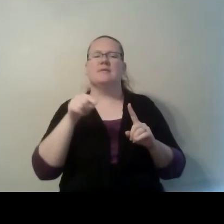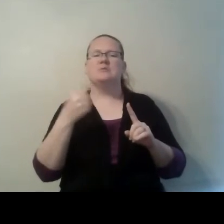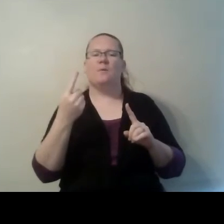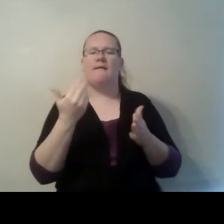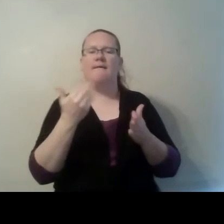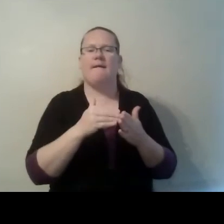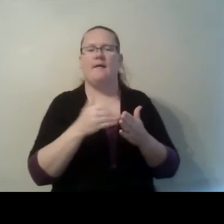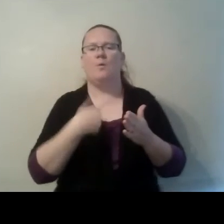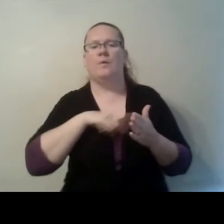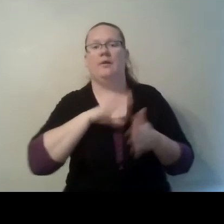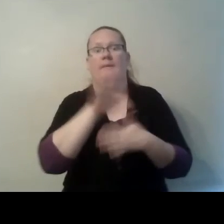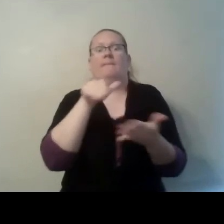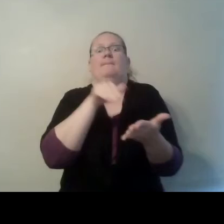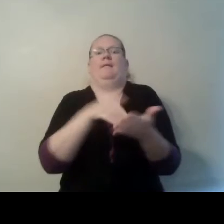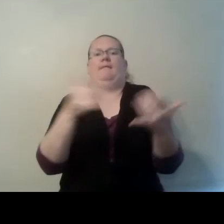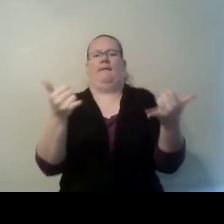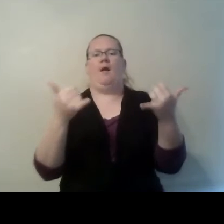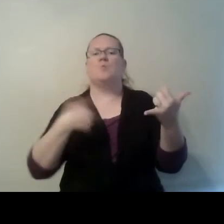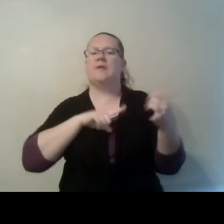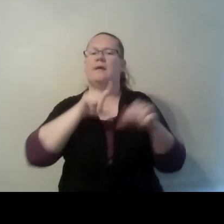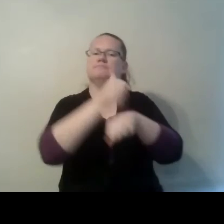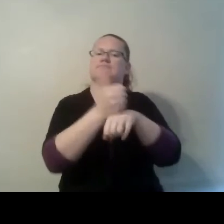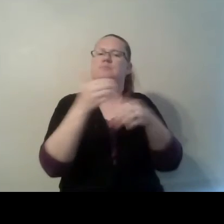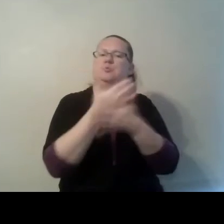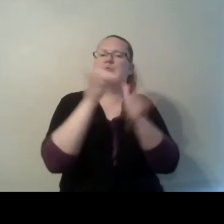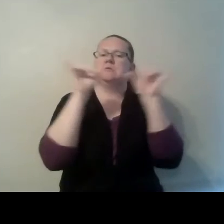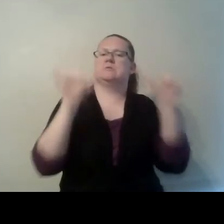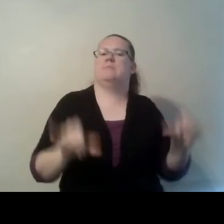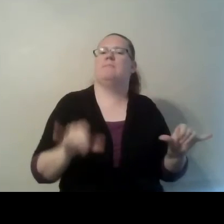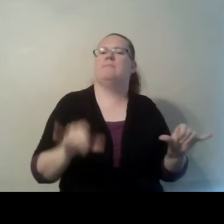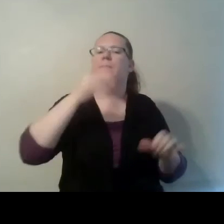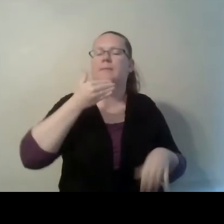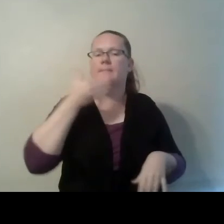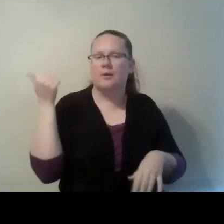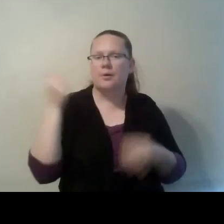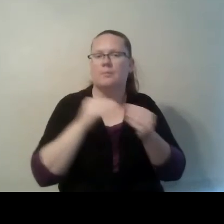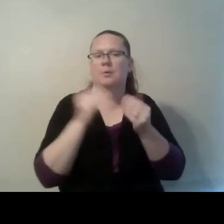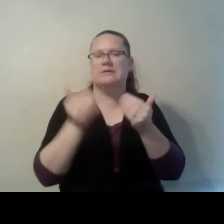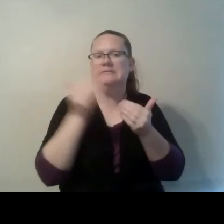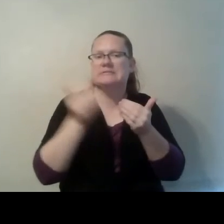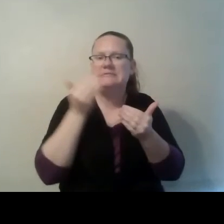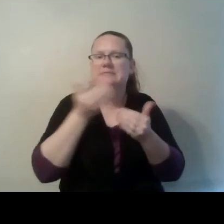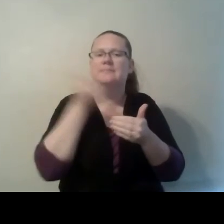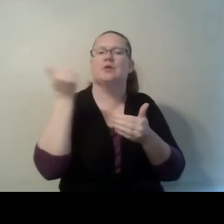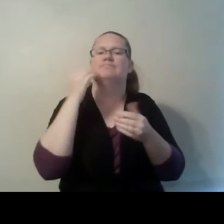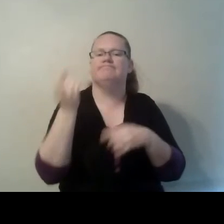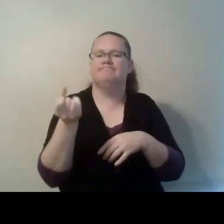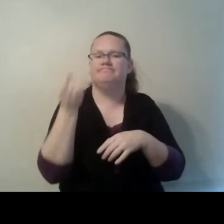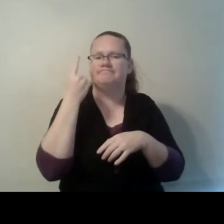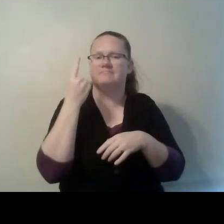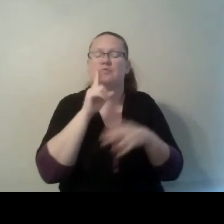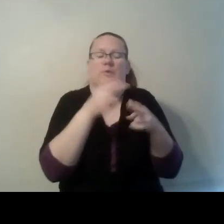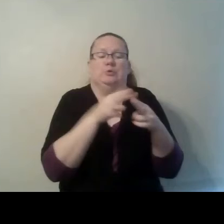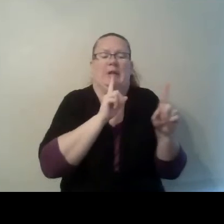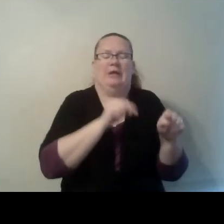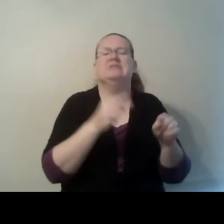middle of the pandemic, so we can create that system. So I think it's going to be easier to implement and better and easier to understand as well too. So short answer is yes, we're going to